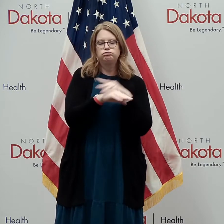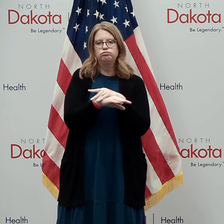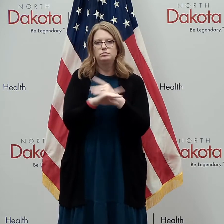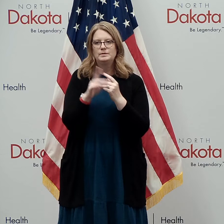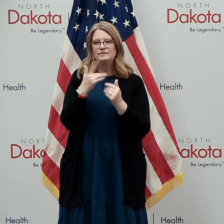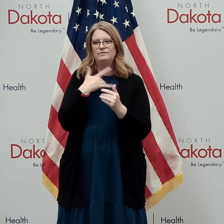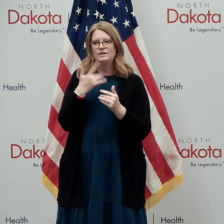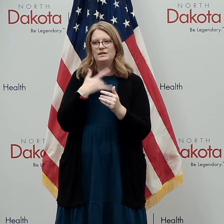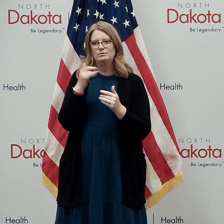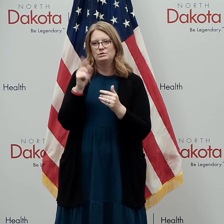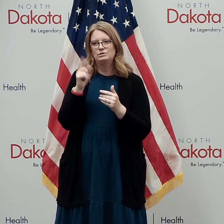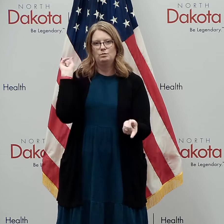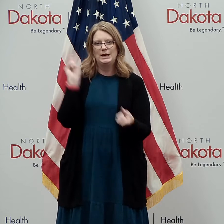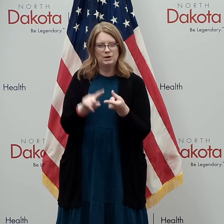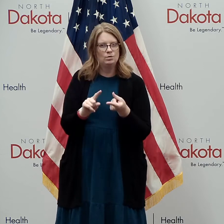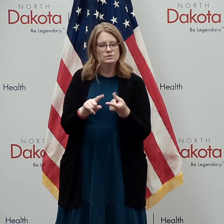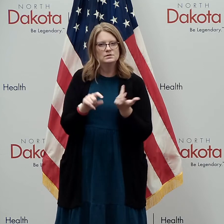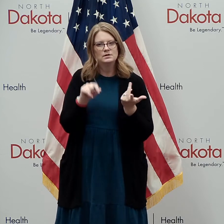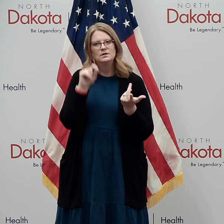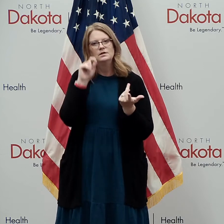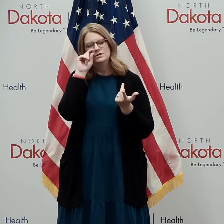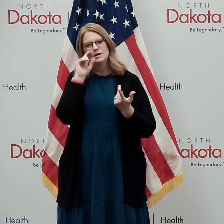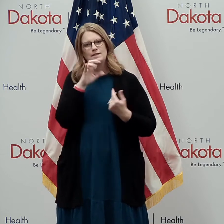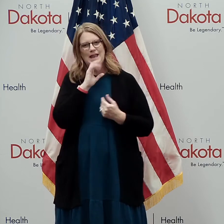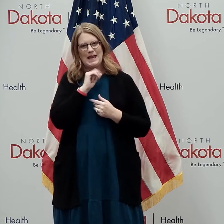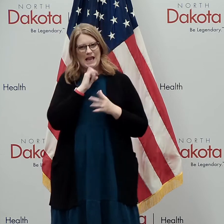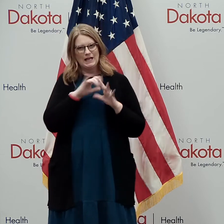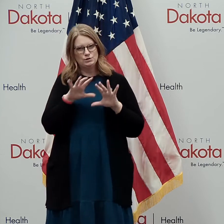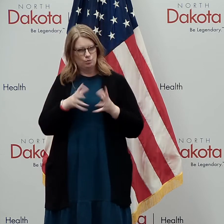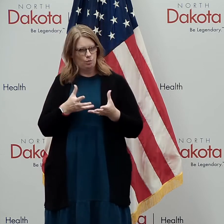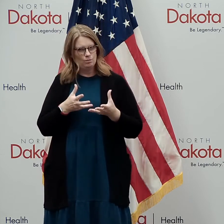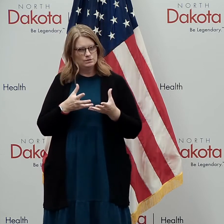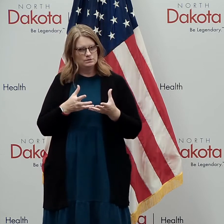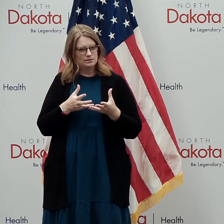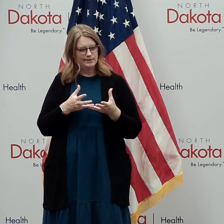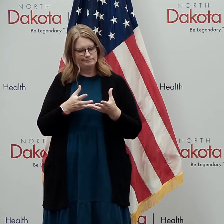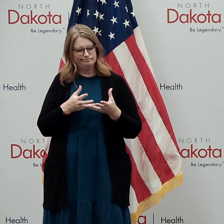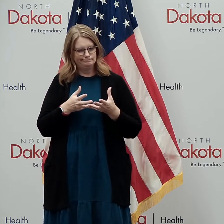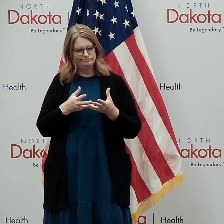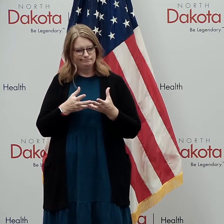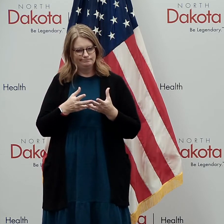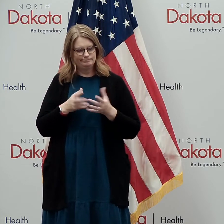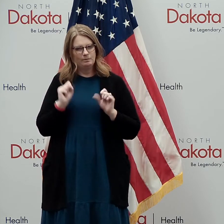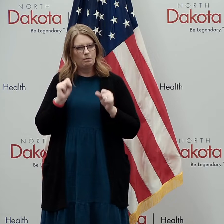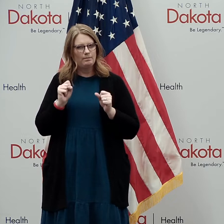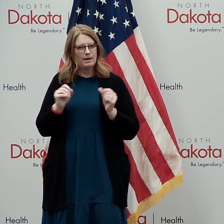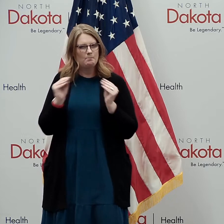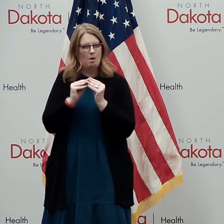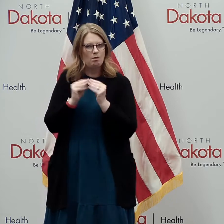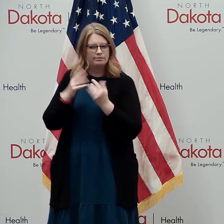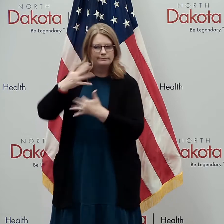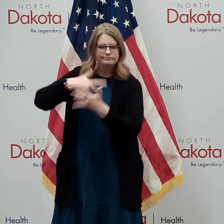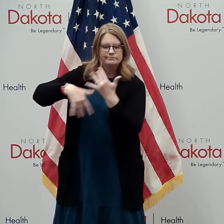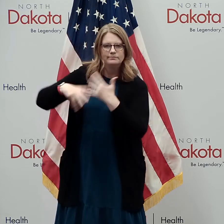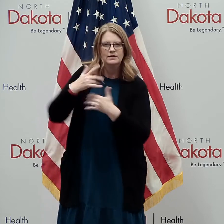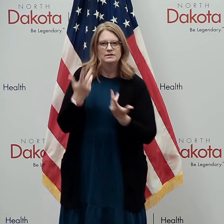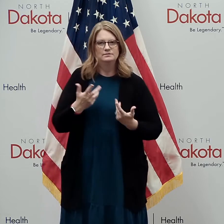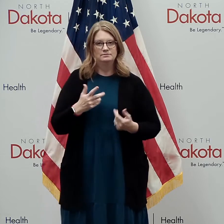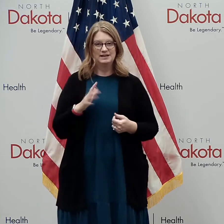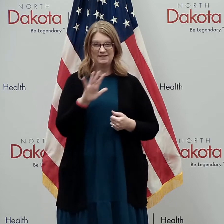occur within the populations or the age groups that might be most likely. And again, as we said today, with